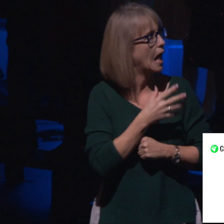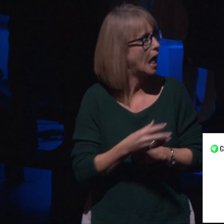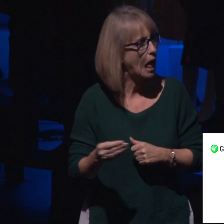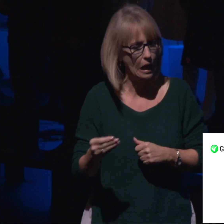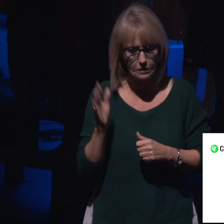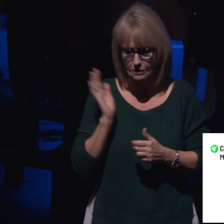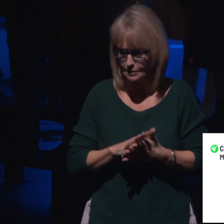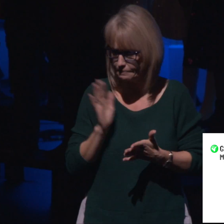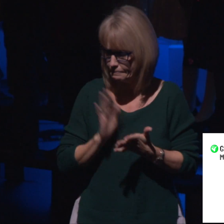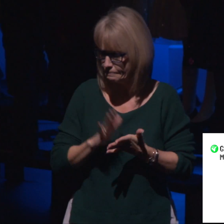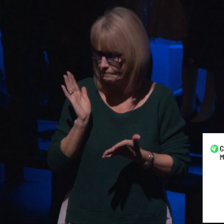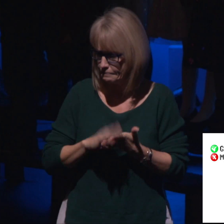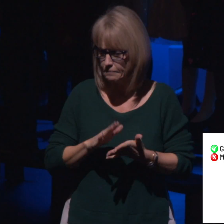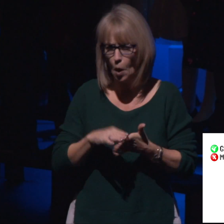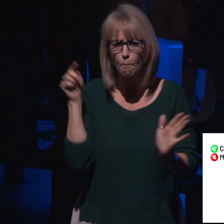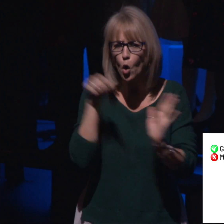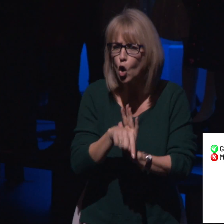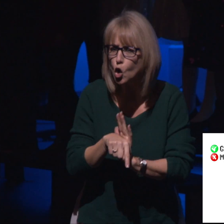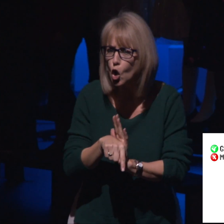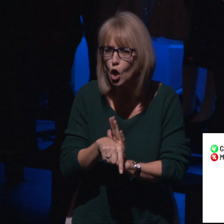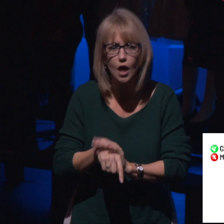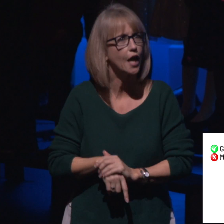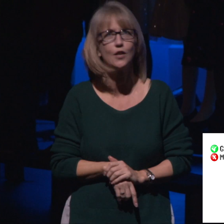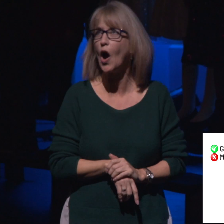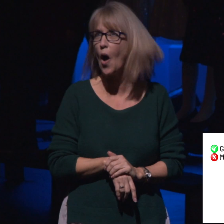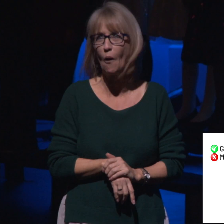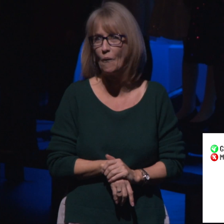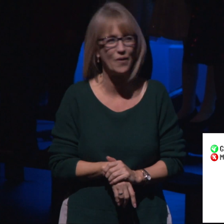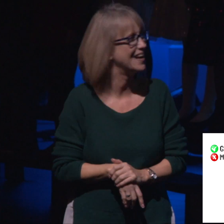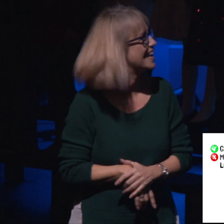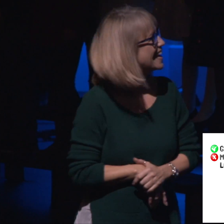and murder.